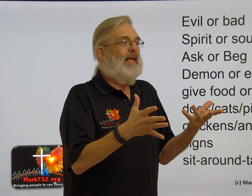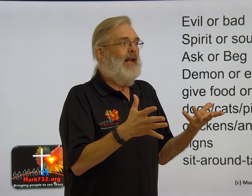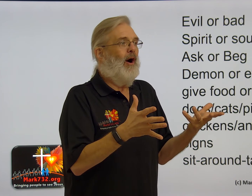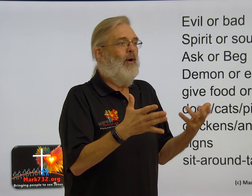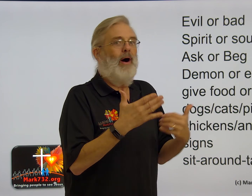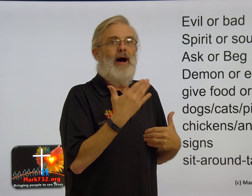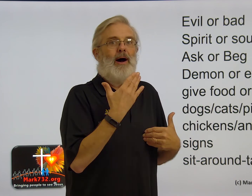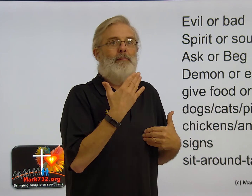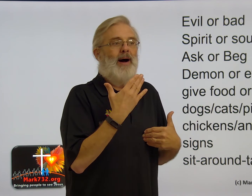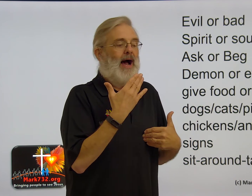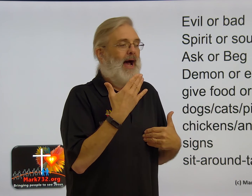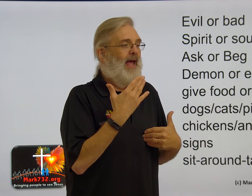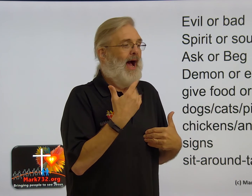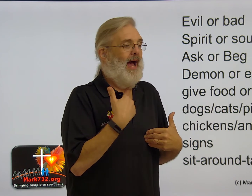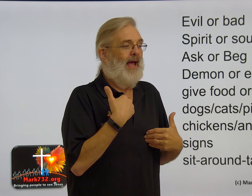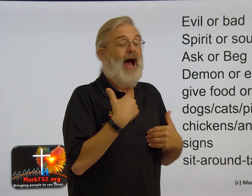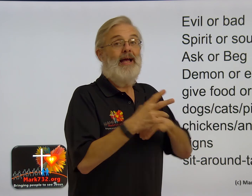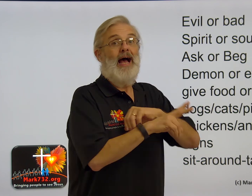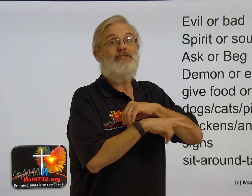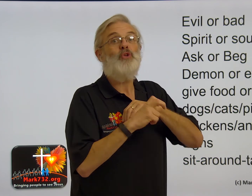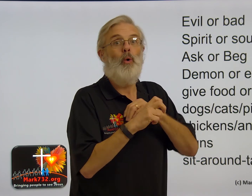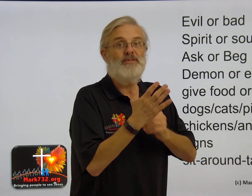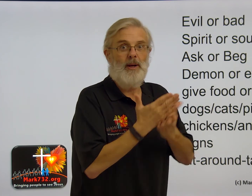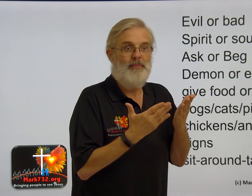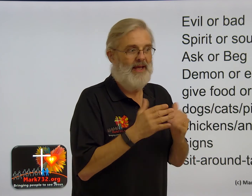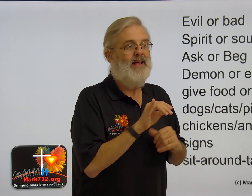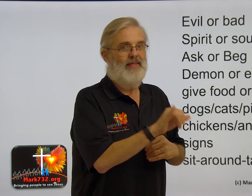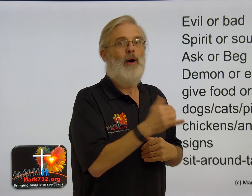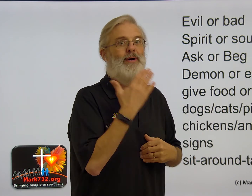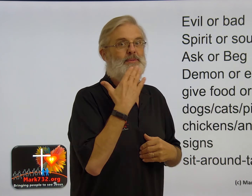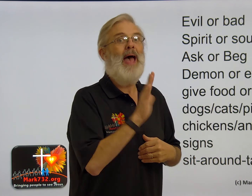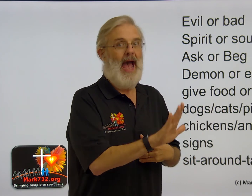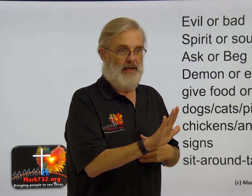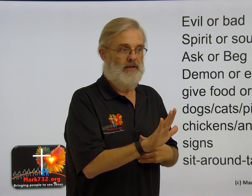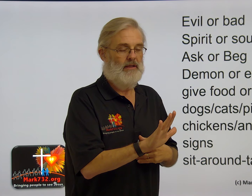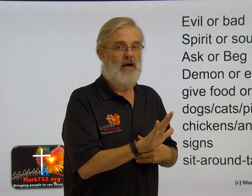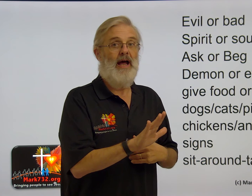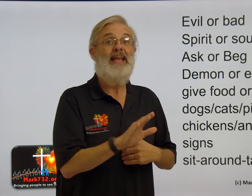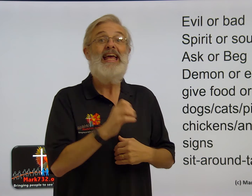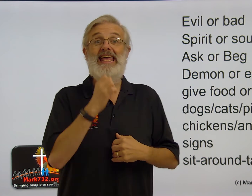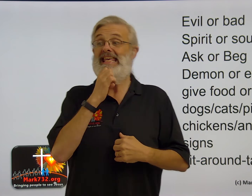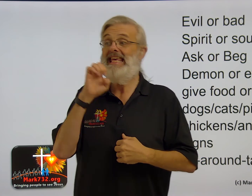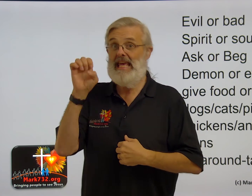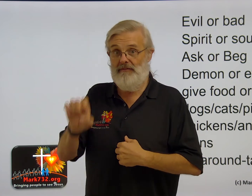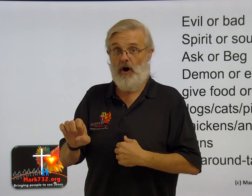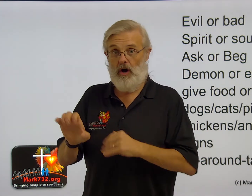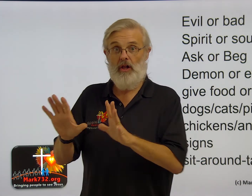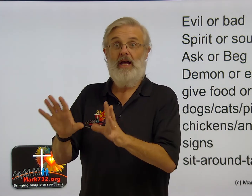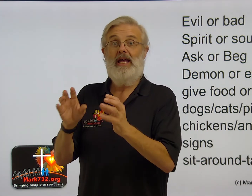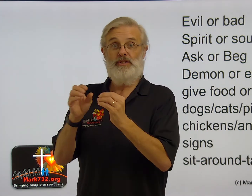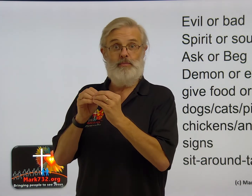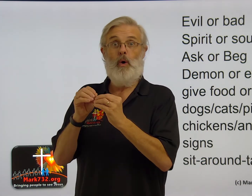know I stole something that was bad all right evil is more